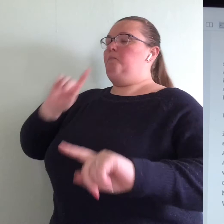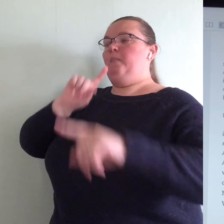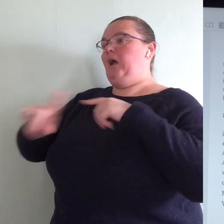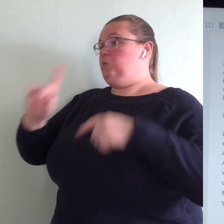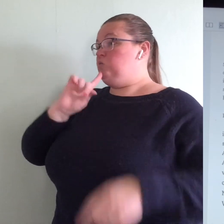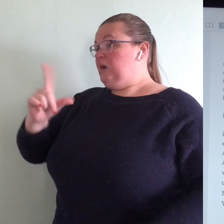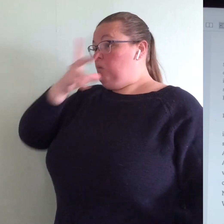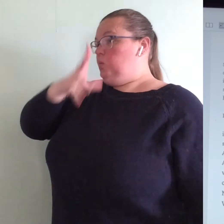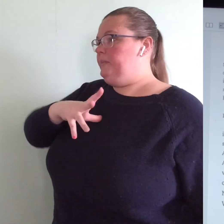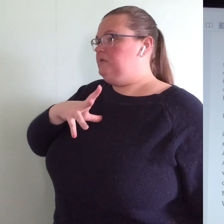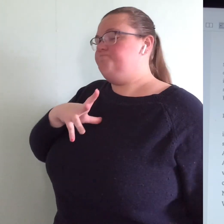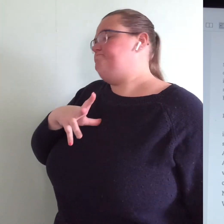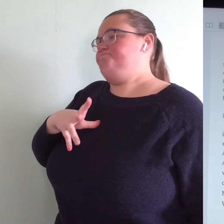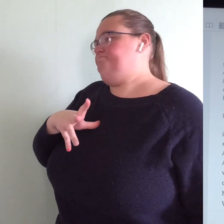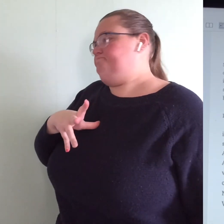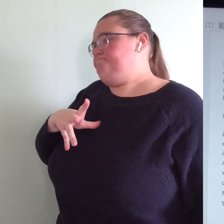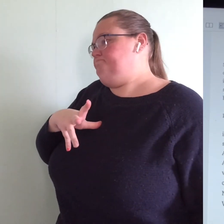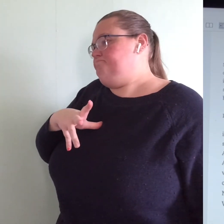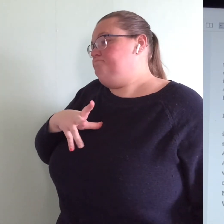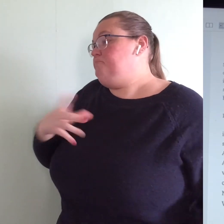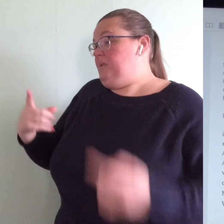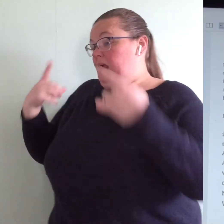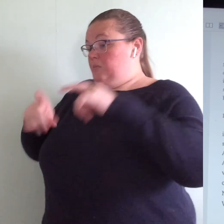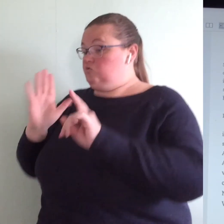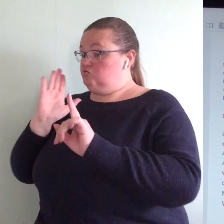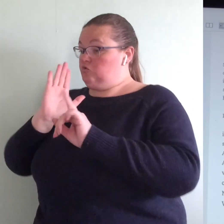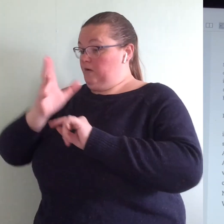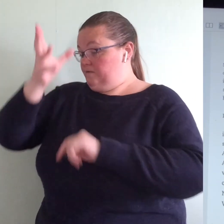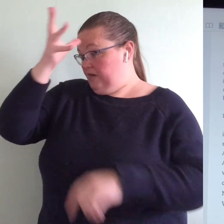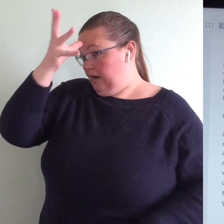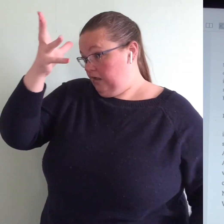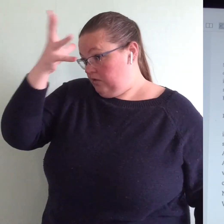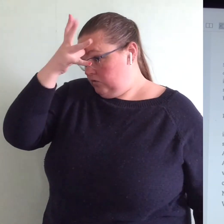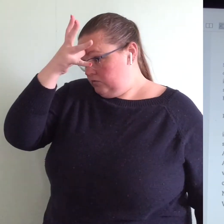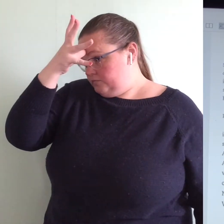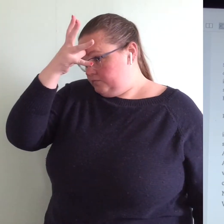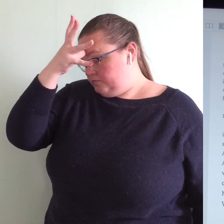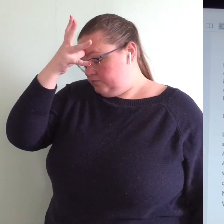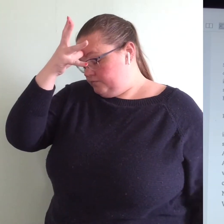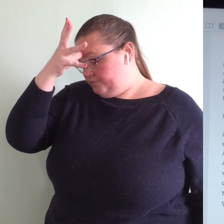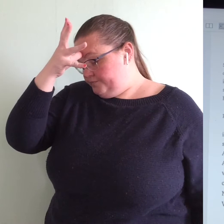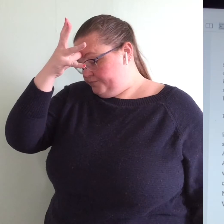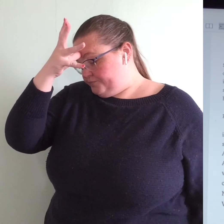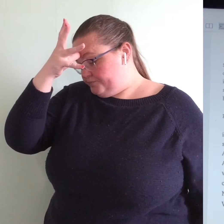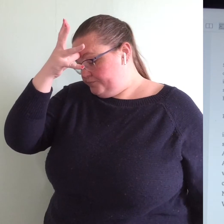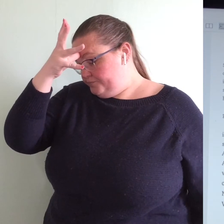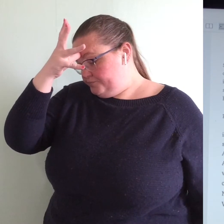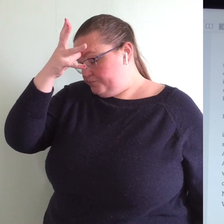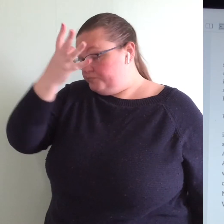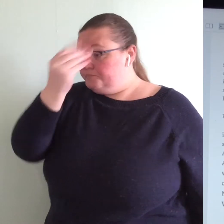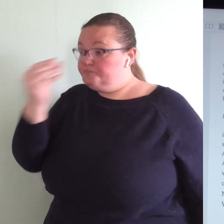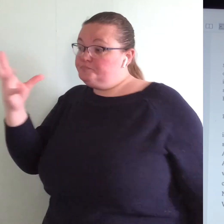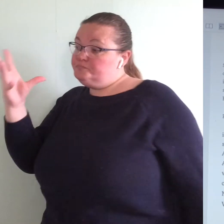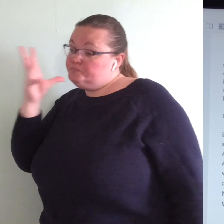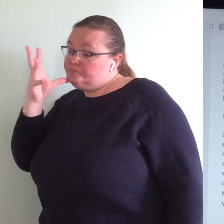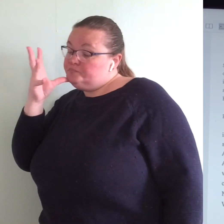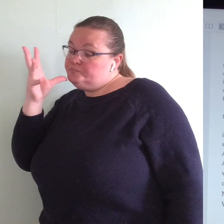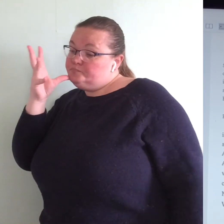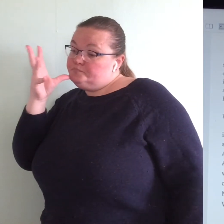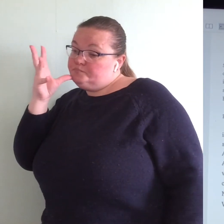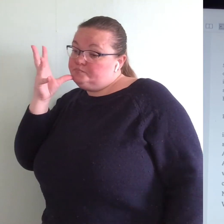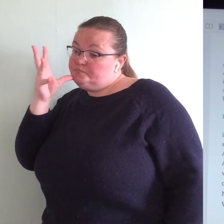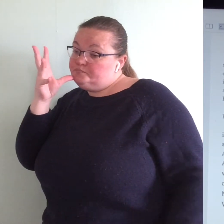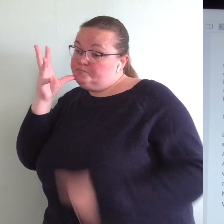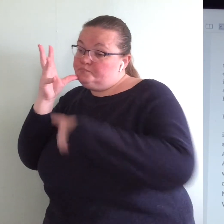But she's no daughter of Eve. She comes of your father, Adam's, where Mr. Beaver bow. Her father, Adam's